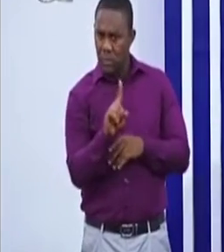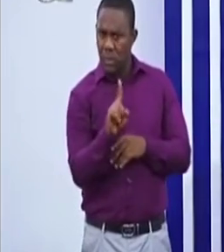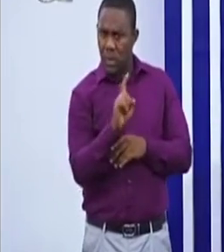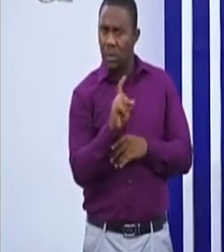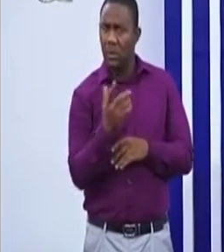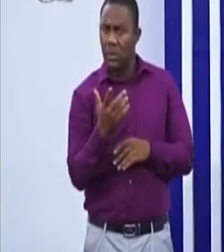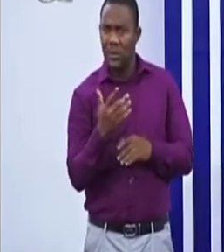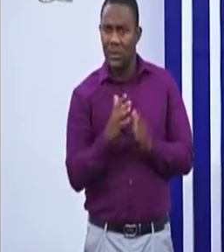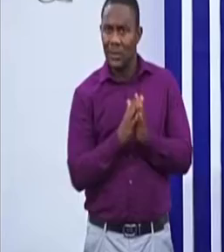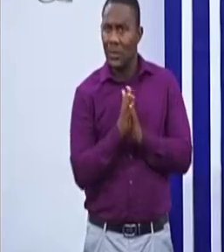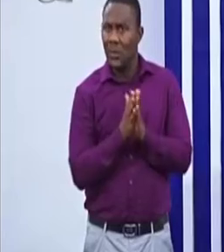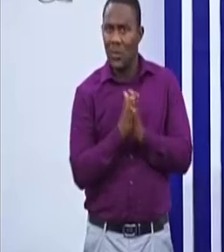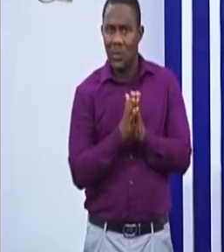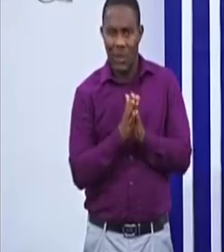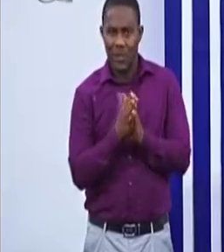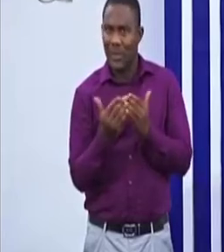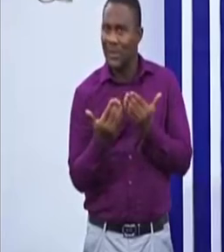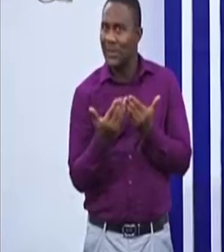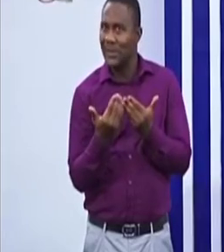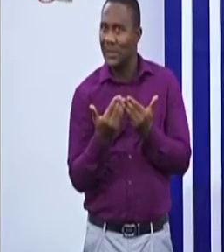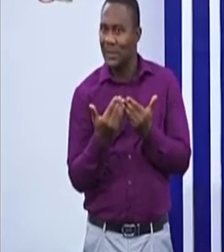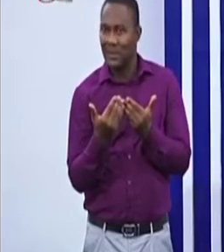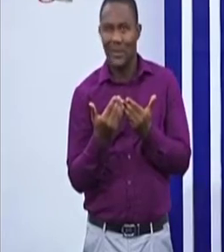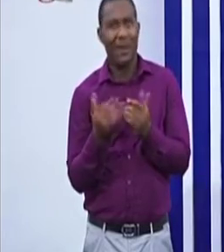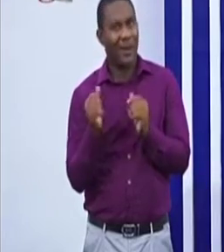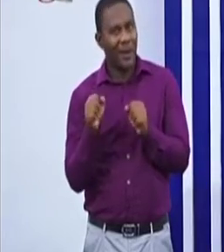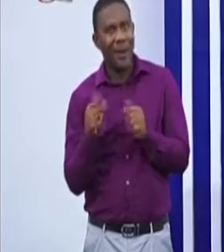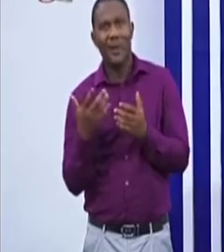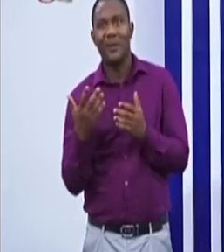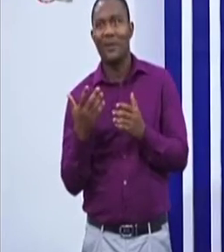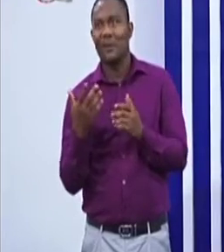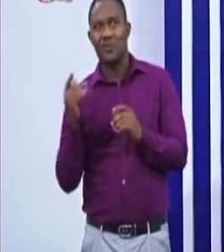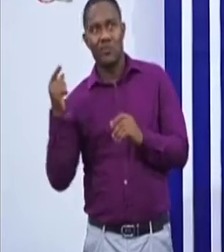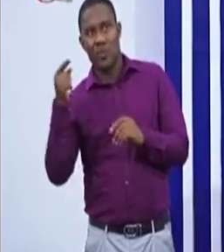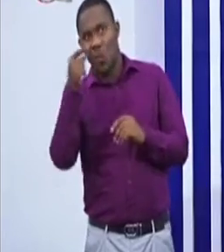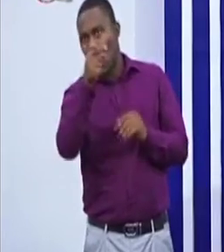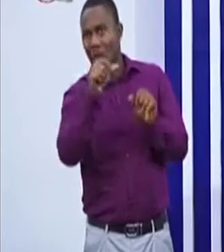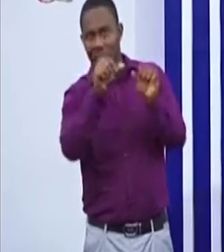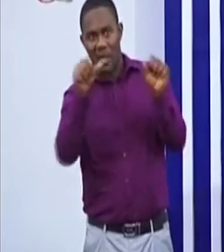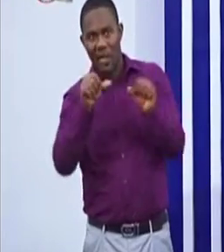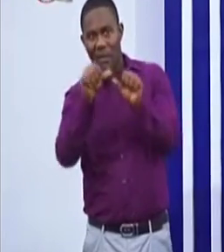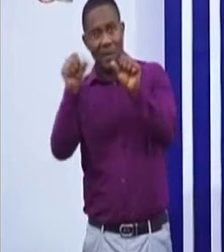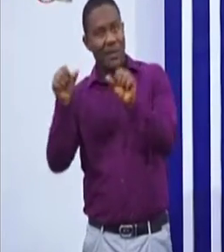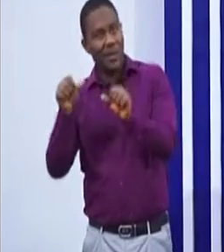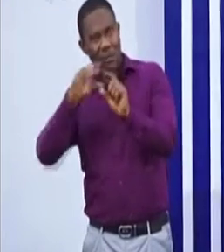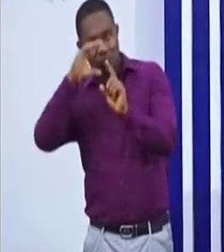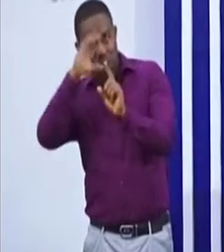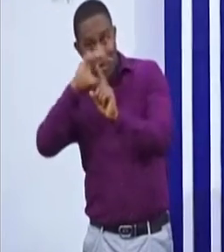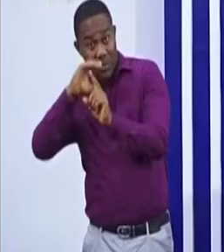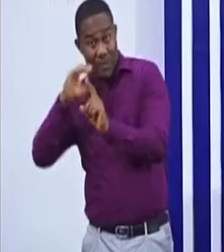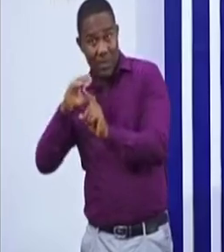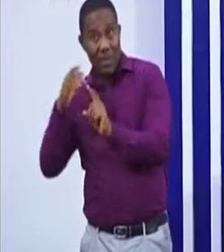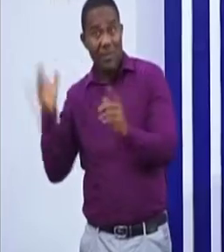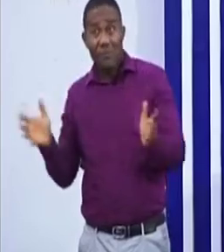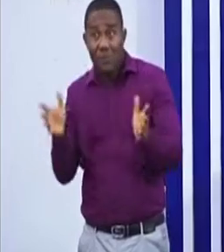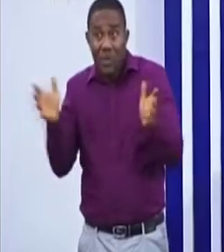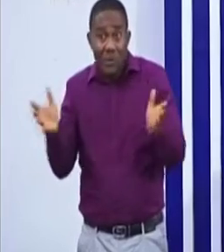that would make it easier for them to target and locate. Now I'll encourage everyone to